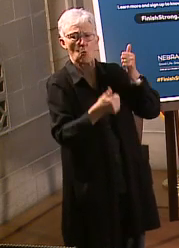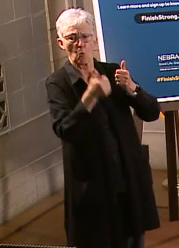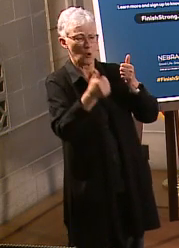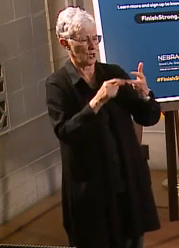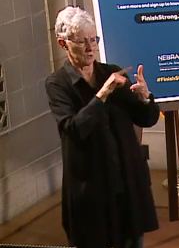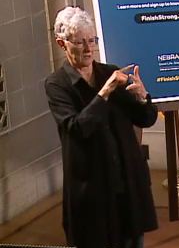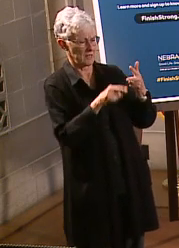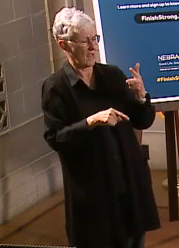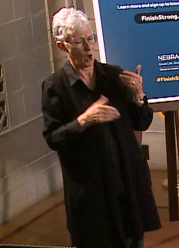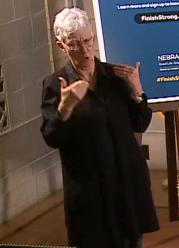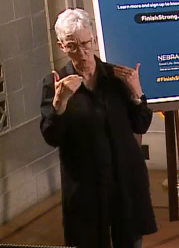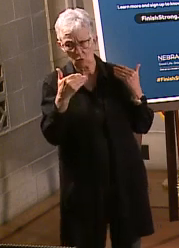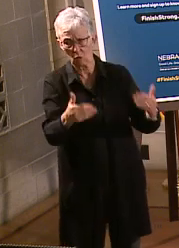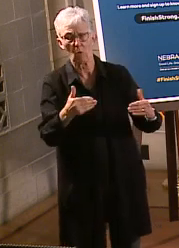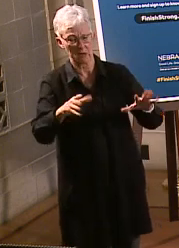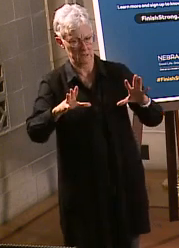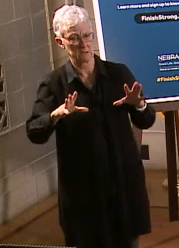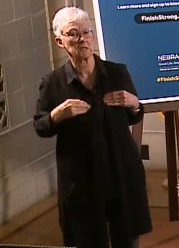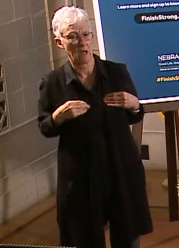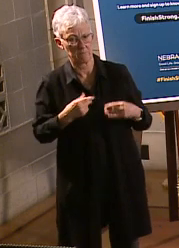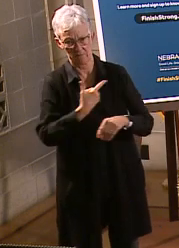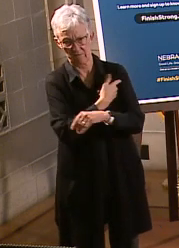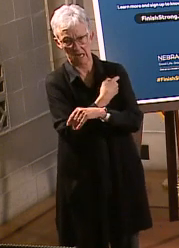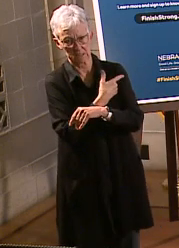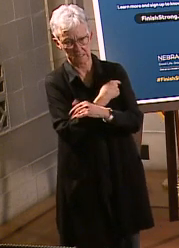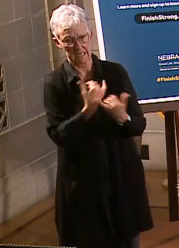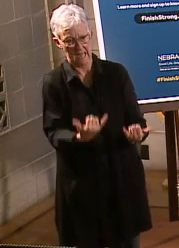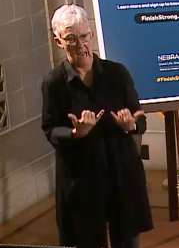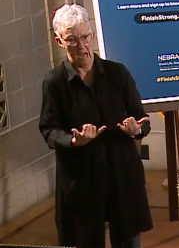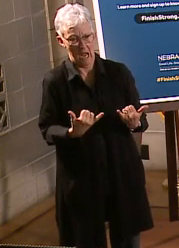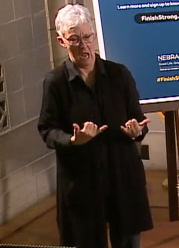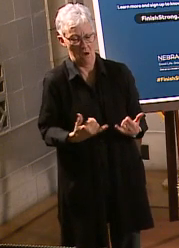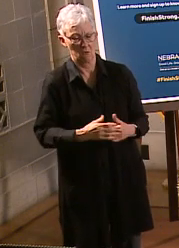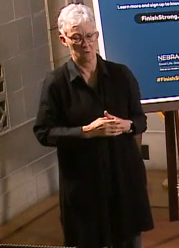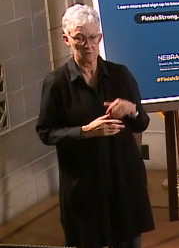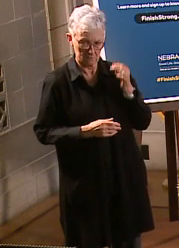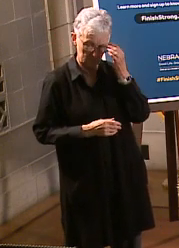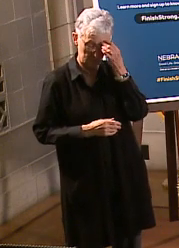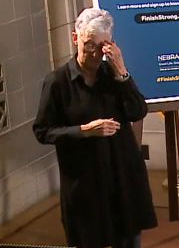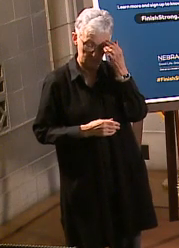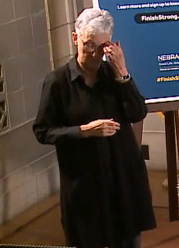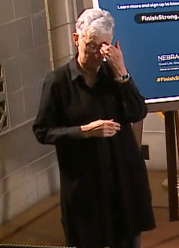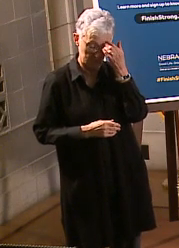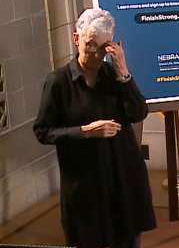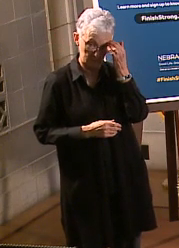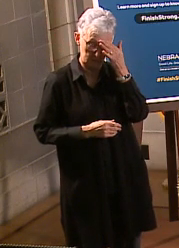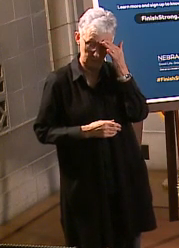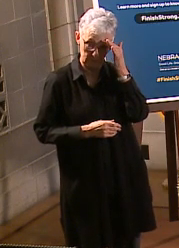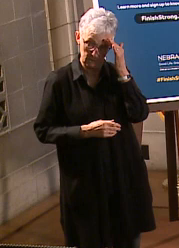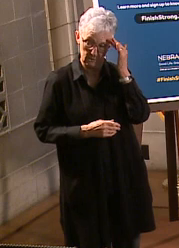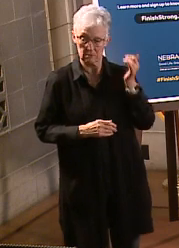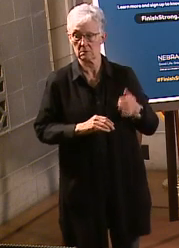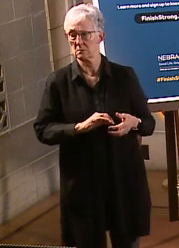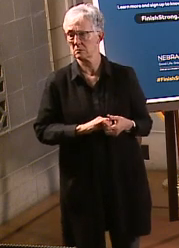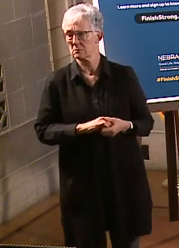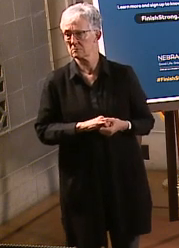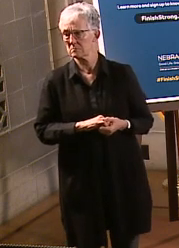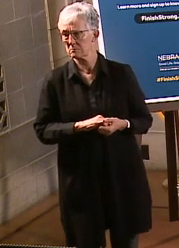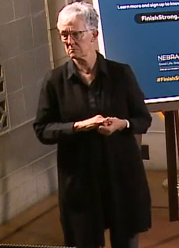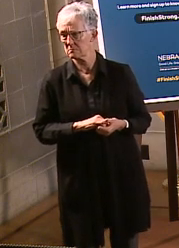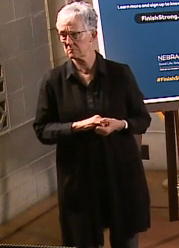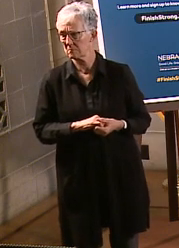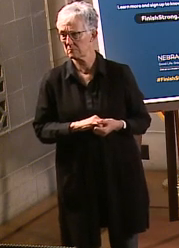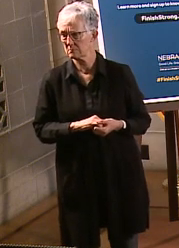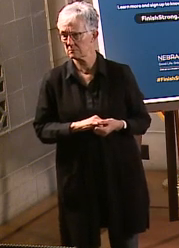we certainly encourage you as the vaccines are available, please take the vaccine that's available to you when your turn comes up. And then Brent